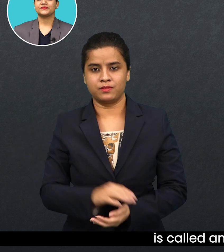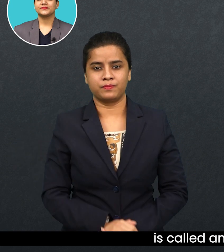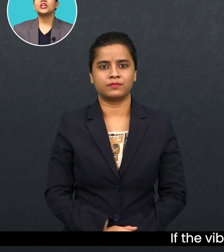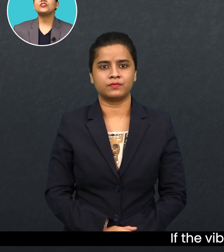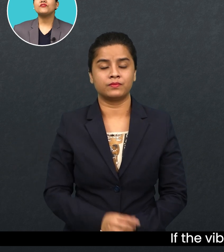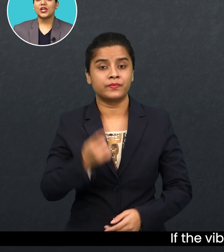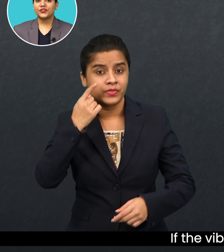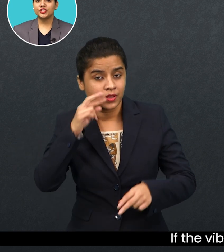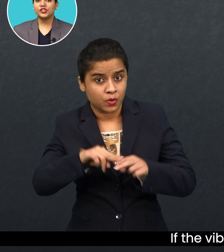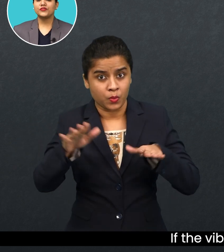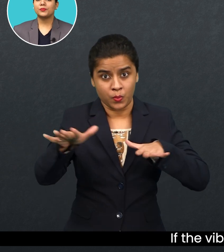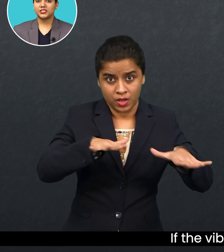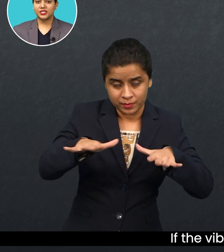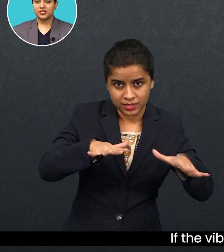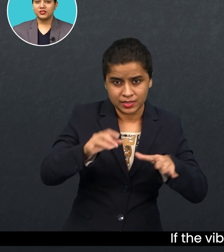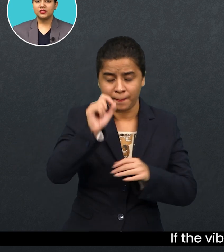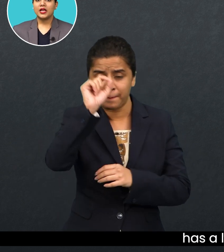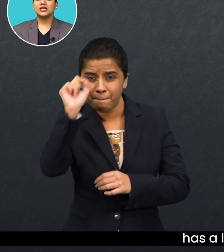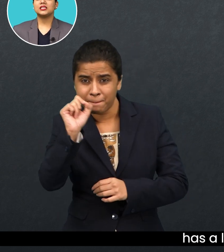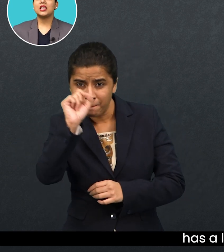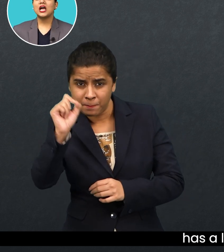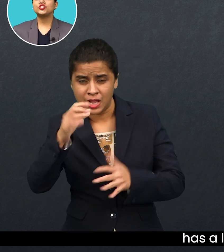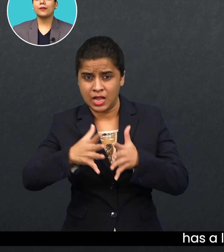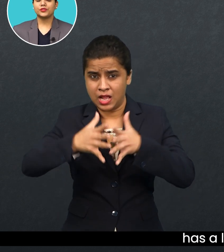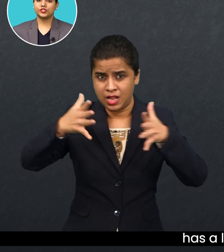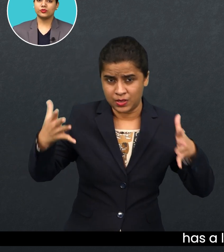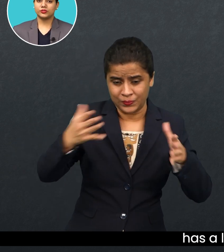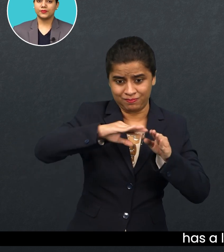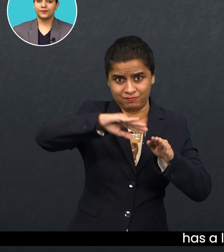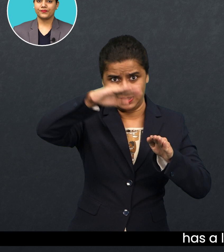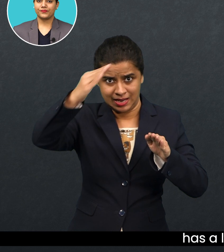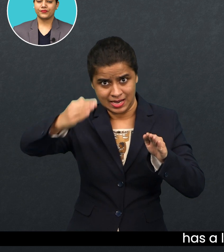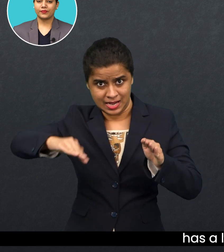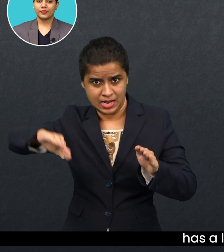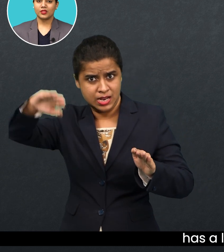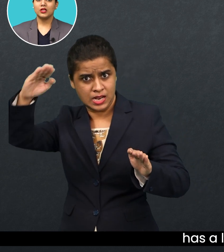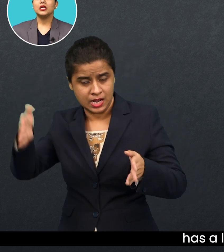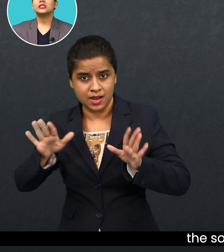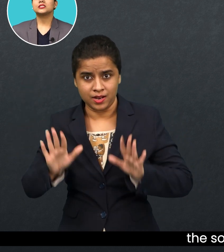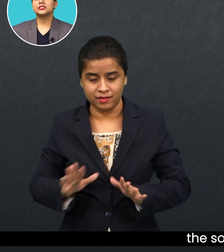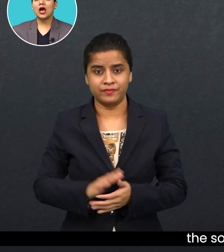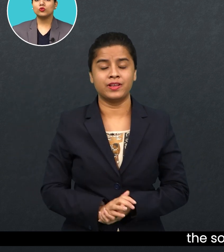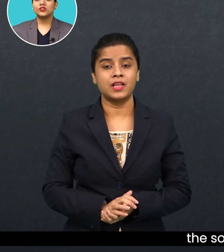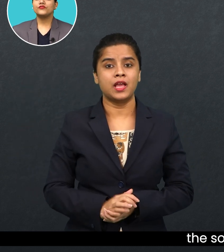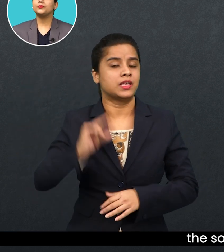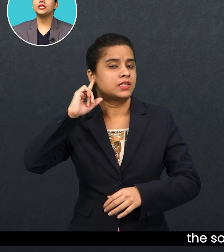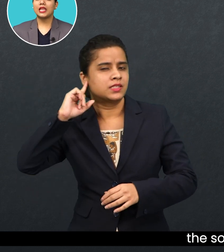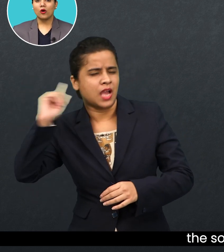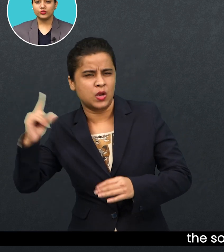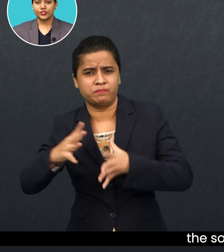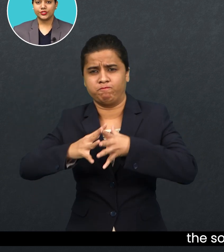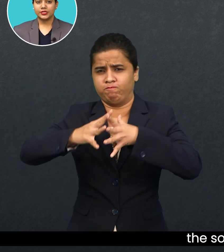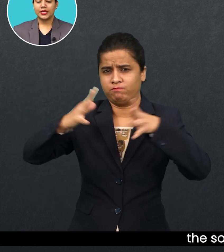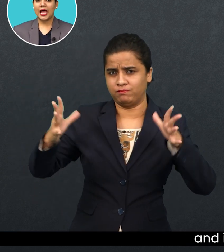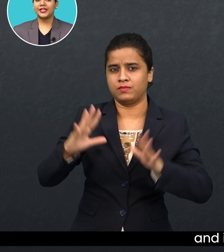If the vibration of a particle has a large amplitude, the sound will be